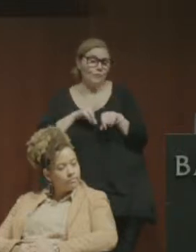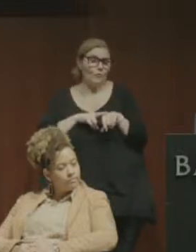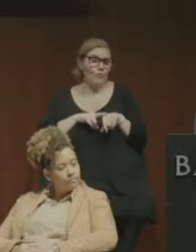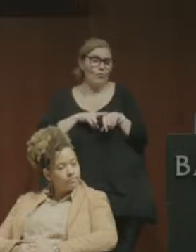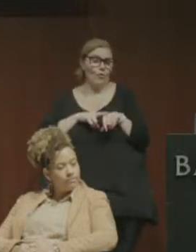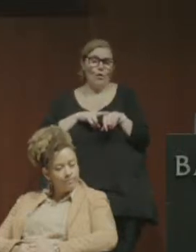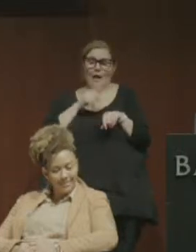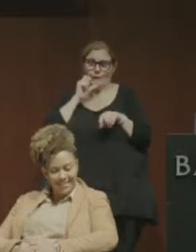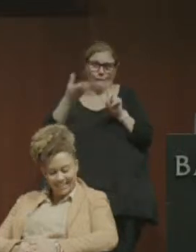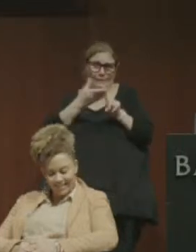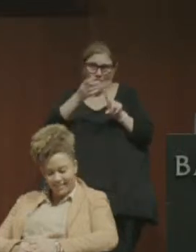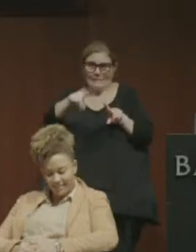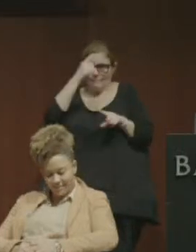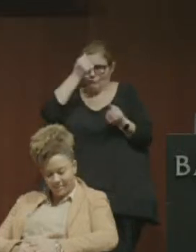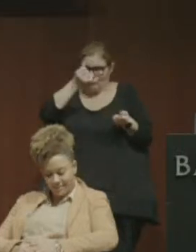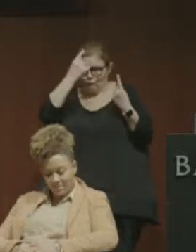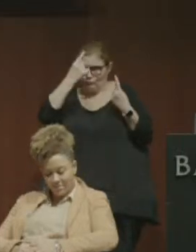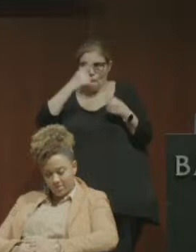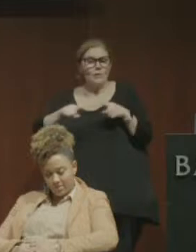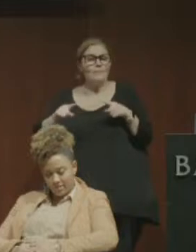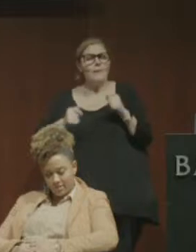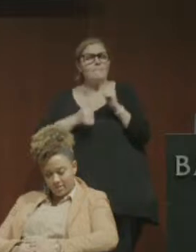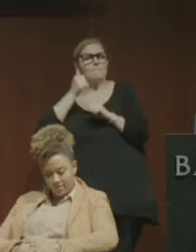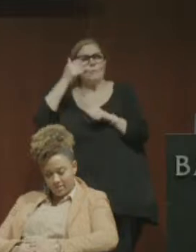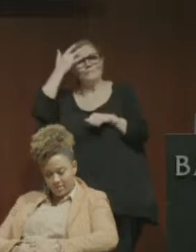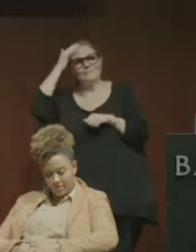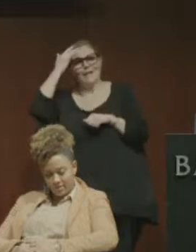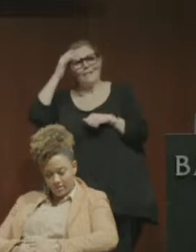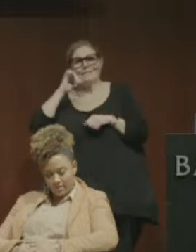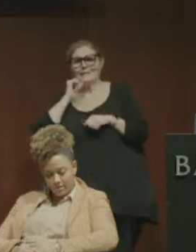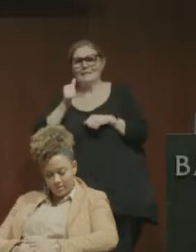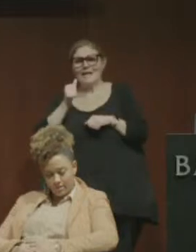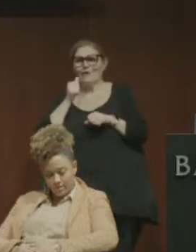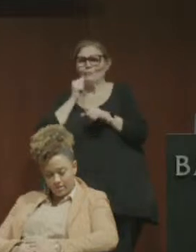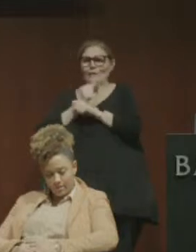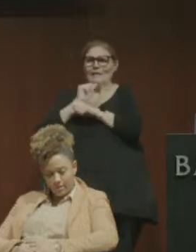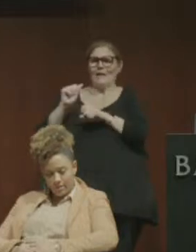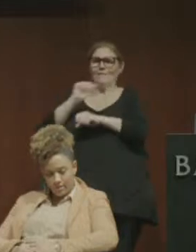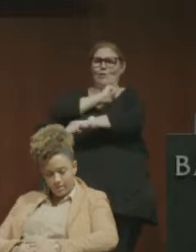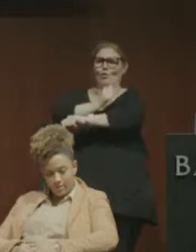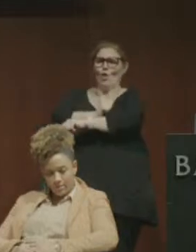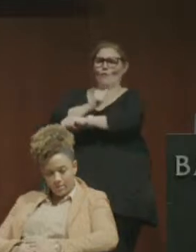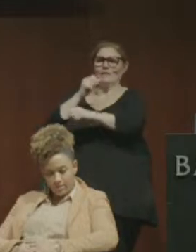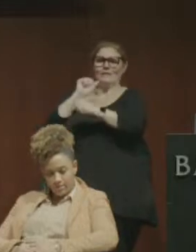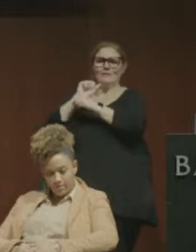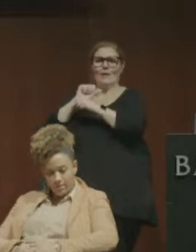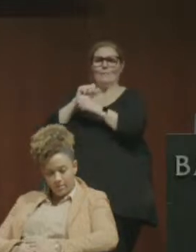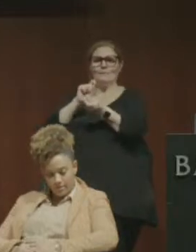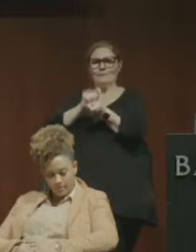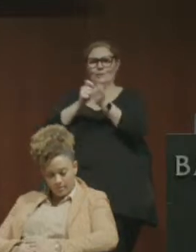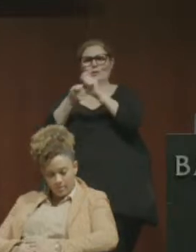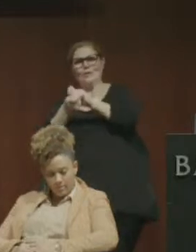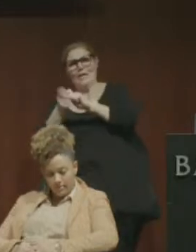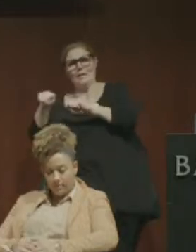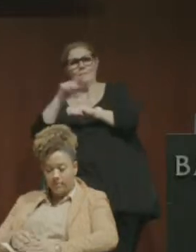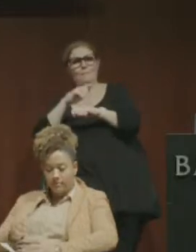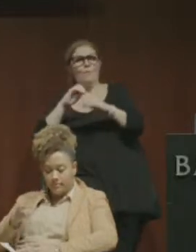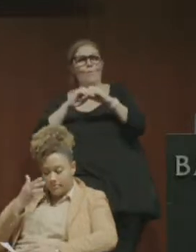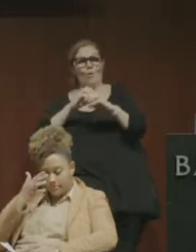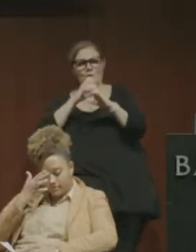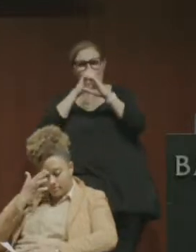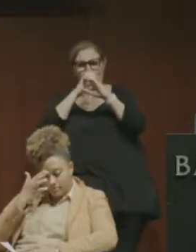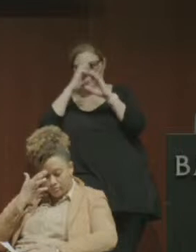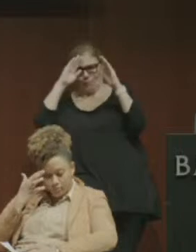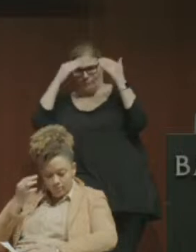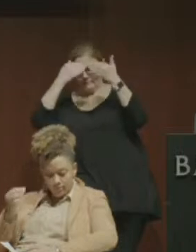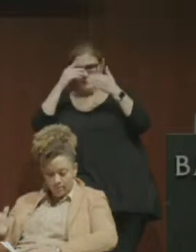need of such convincing, but most scholars are just not quite in the position to convert the more conservative members of